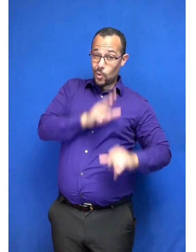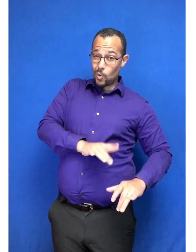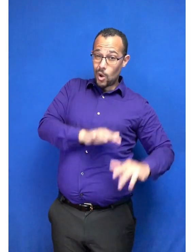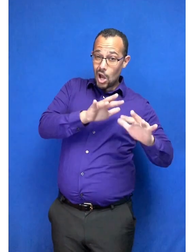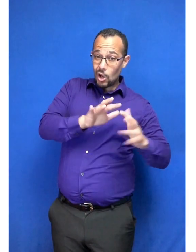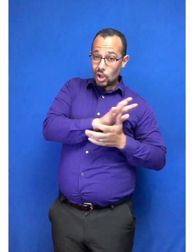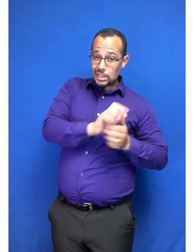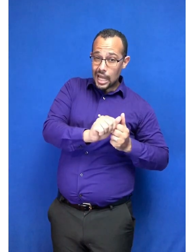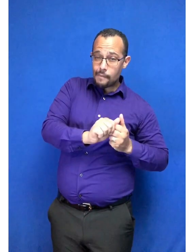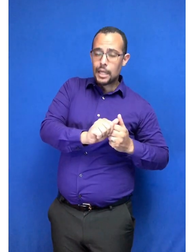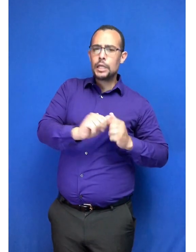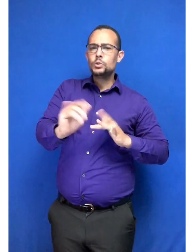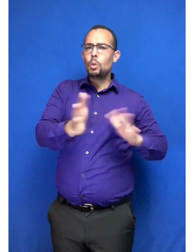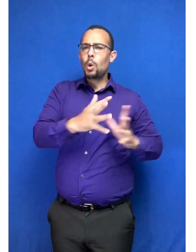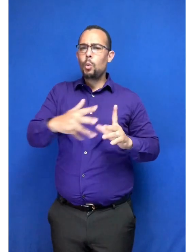Just make sure you're covered.